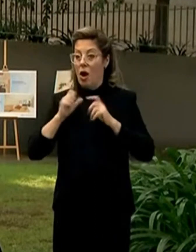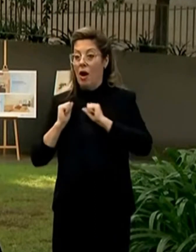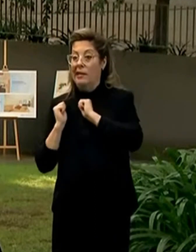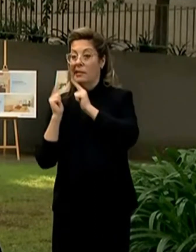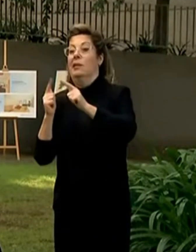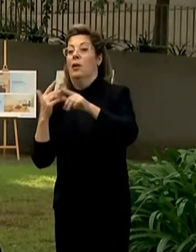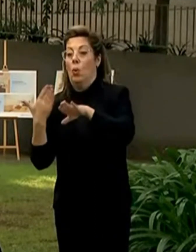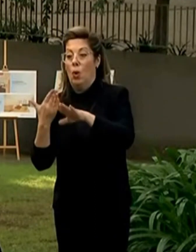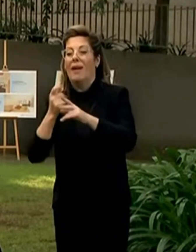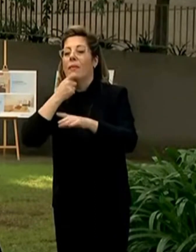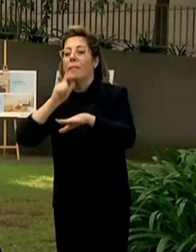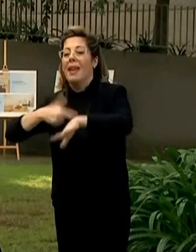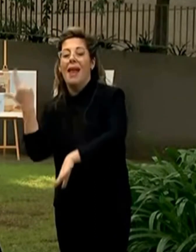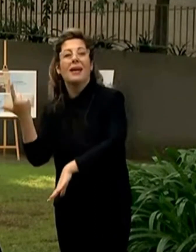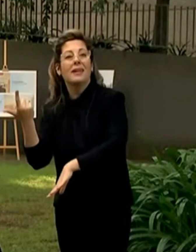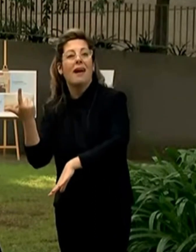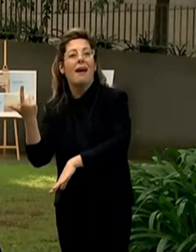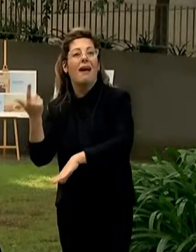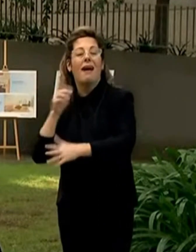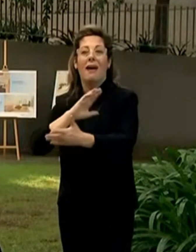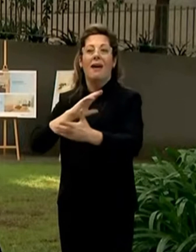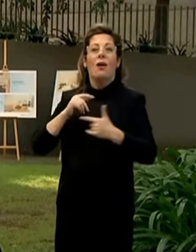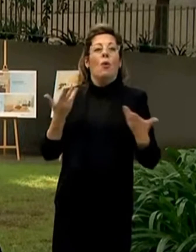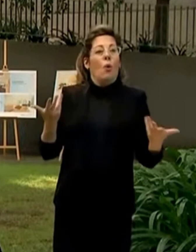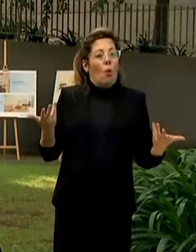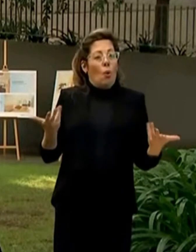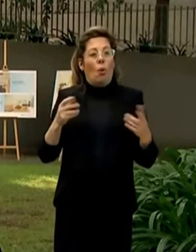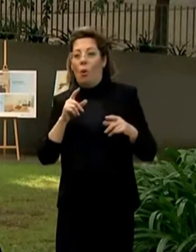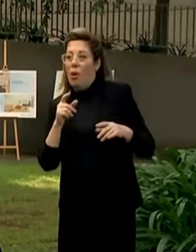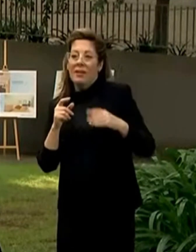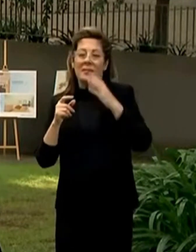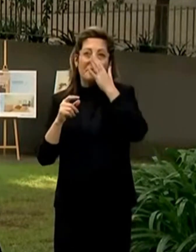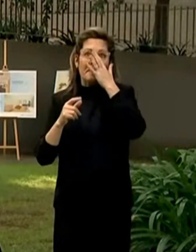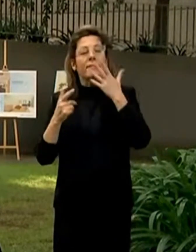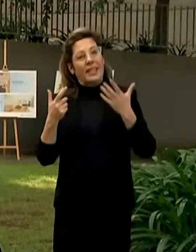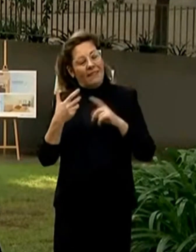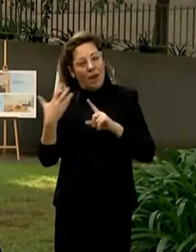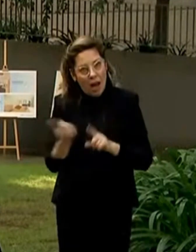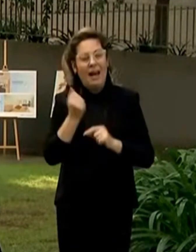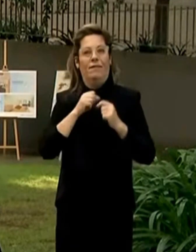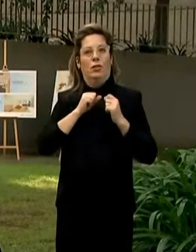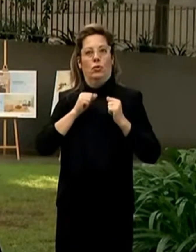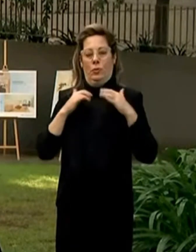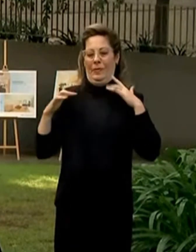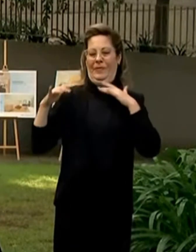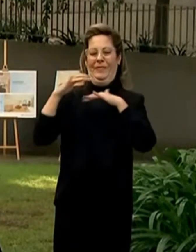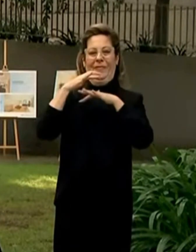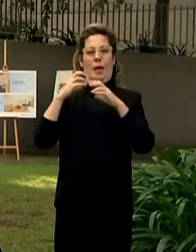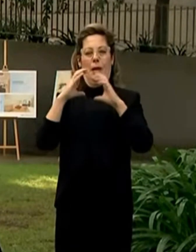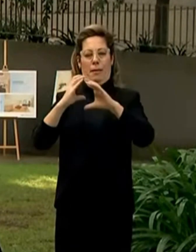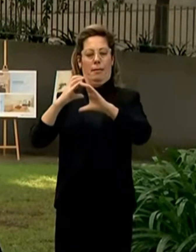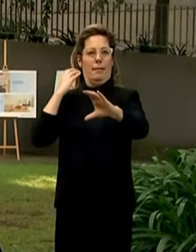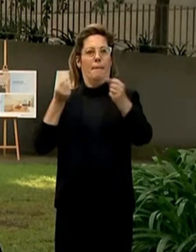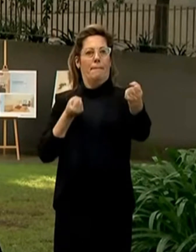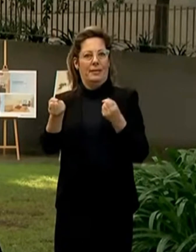flexible work hours. So again, the community is actually incredibly responsive, and we're trying to explain